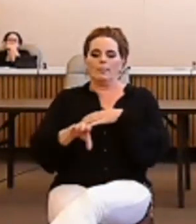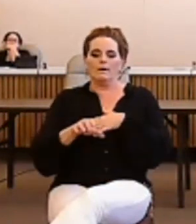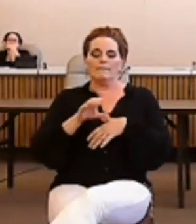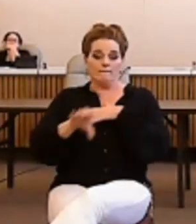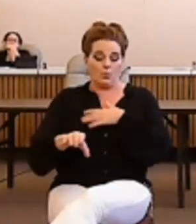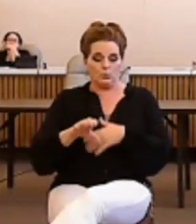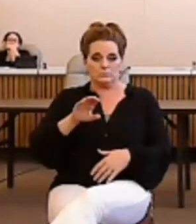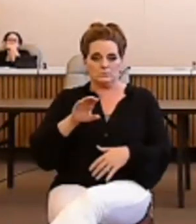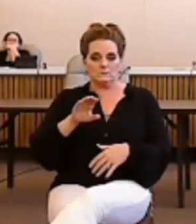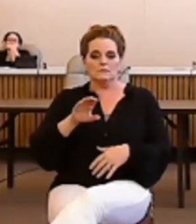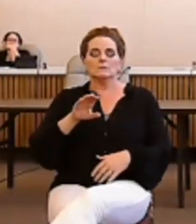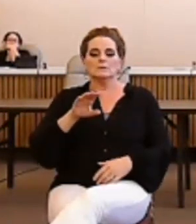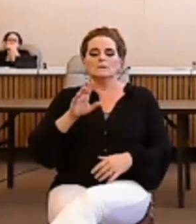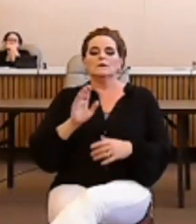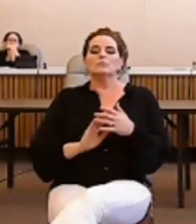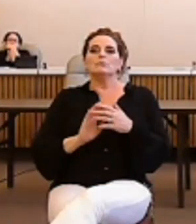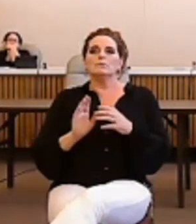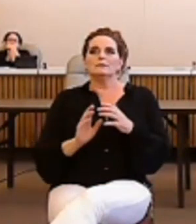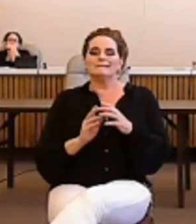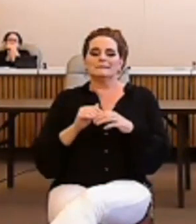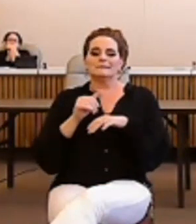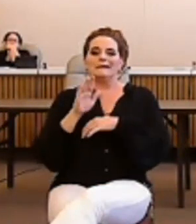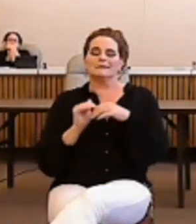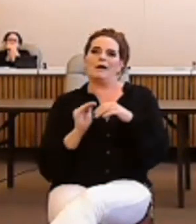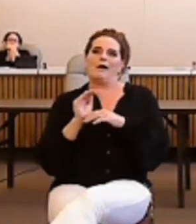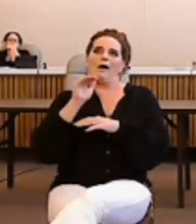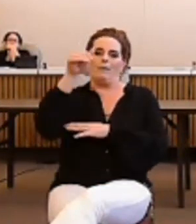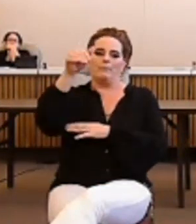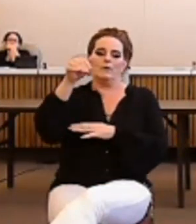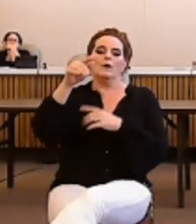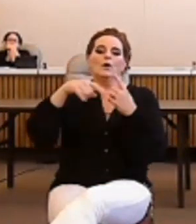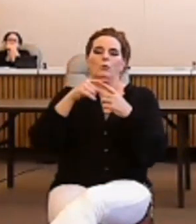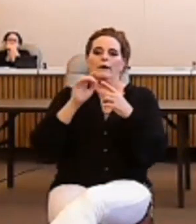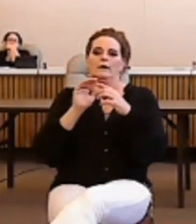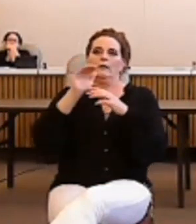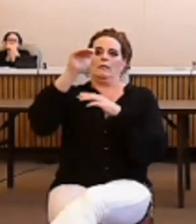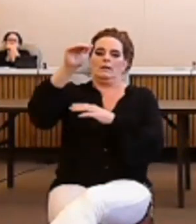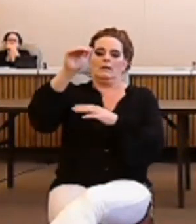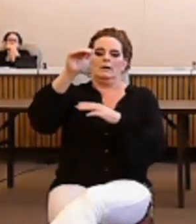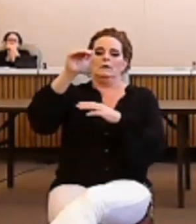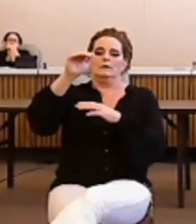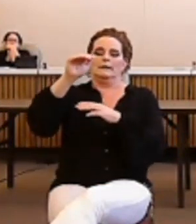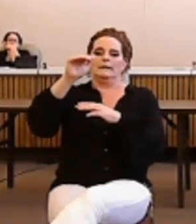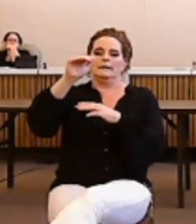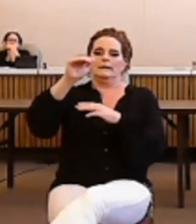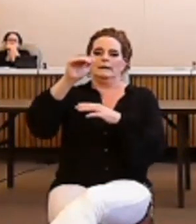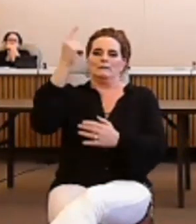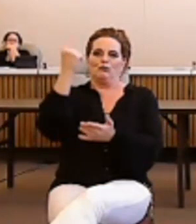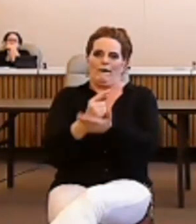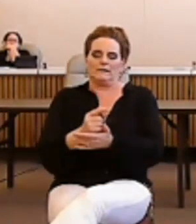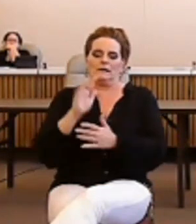up over the hill, the crest of Middle Road to the north. Once it crests that hill, it's gravity feed down